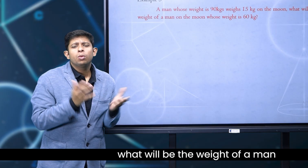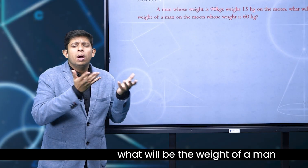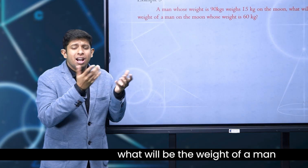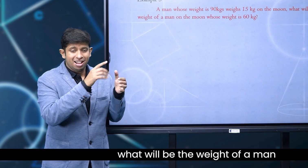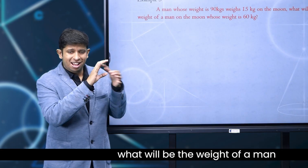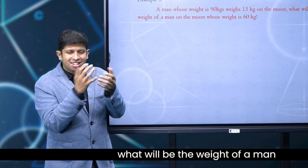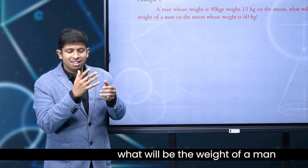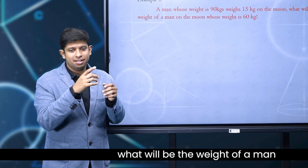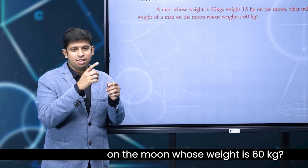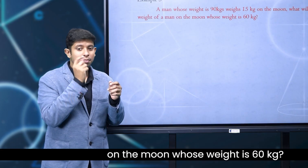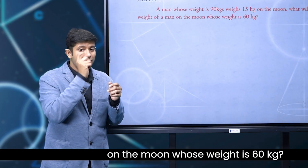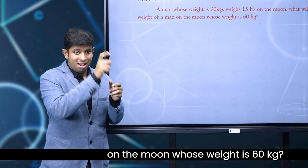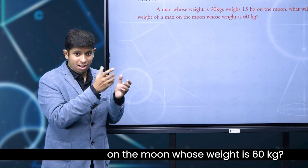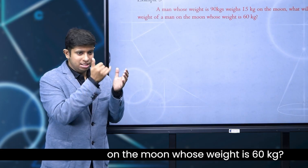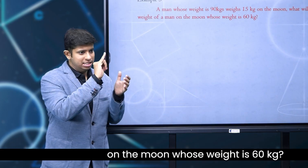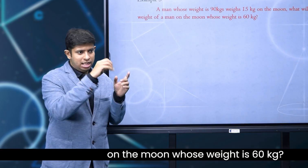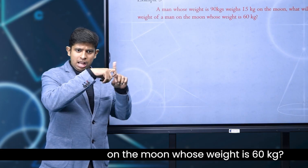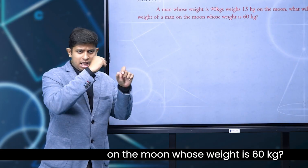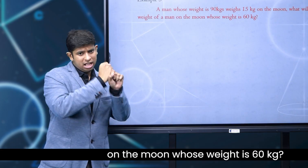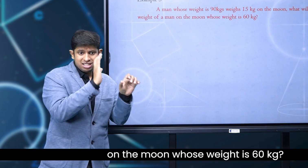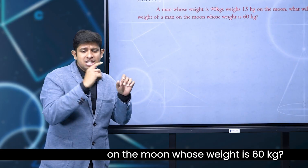the weight of a man on the moon whose weight is 60 kg?